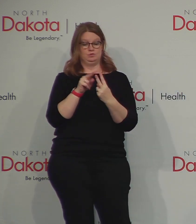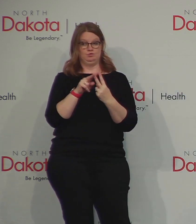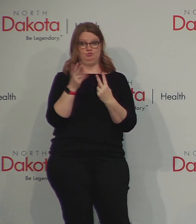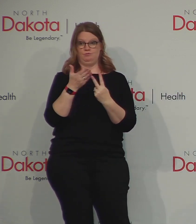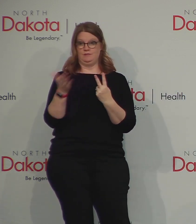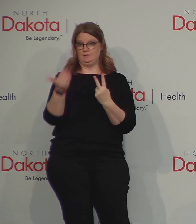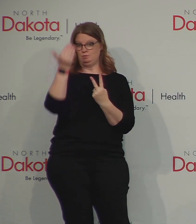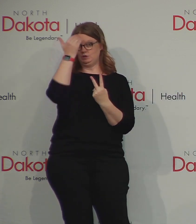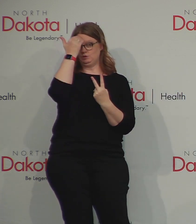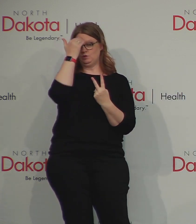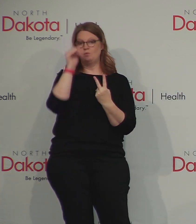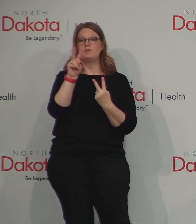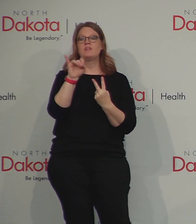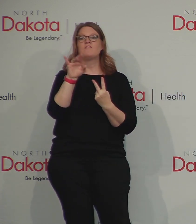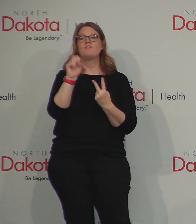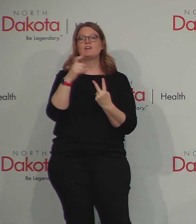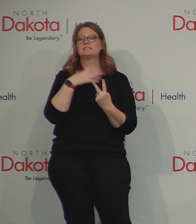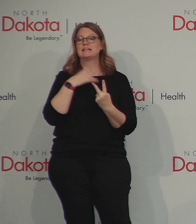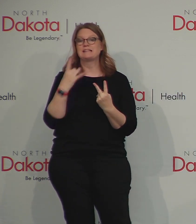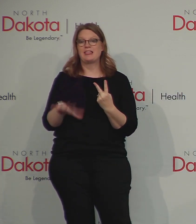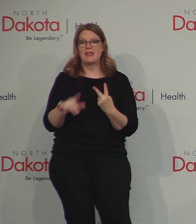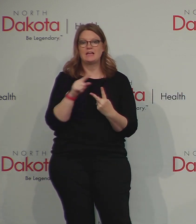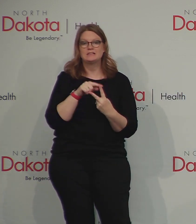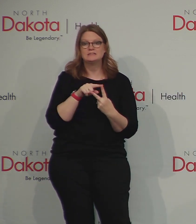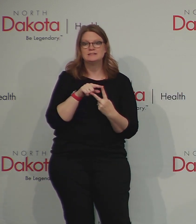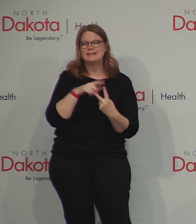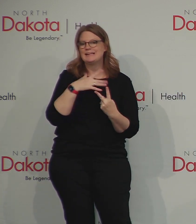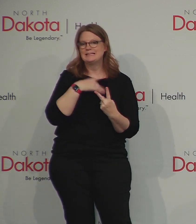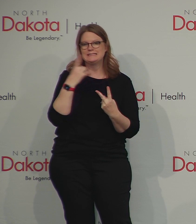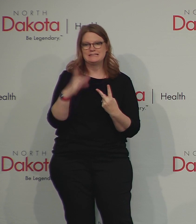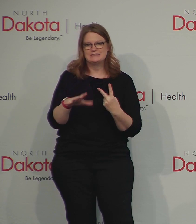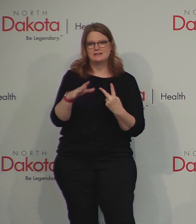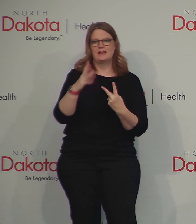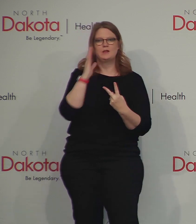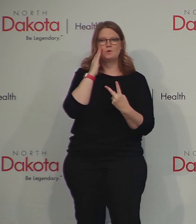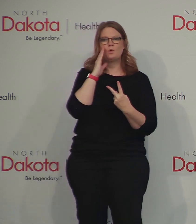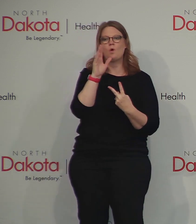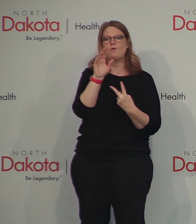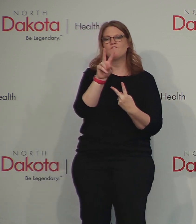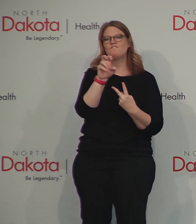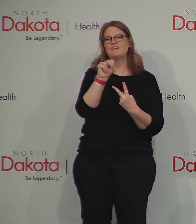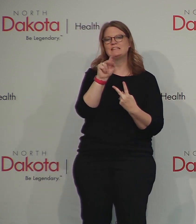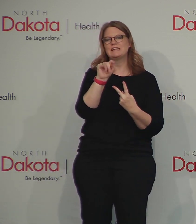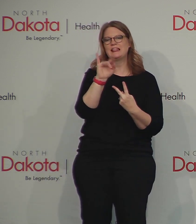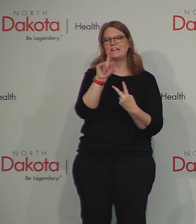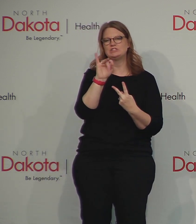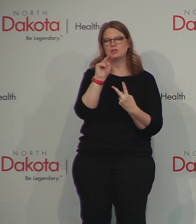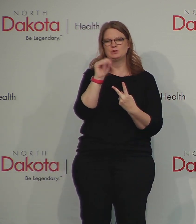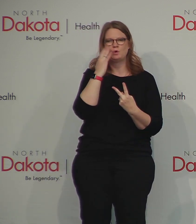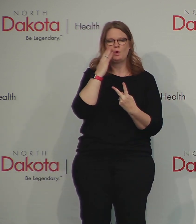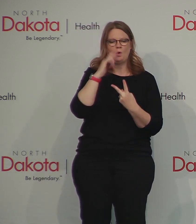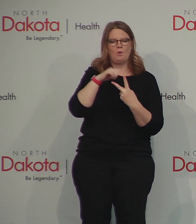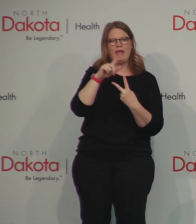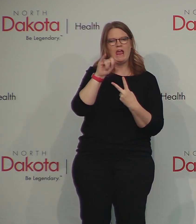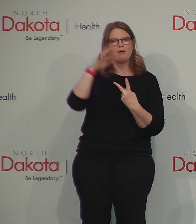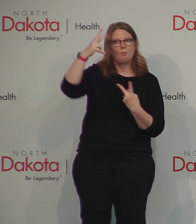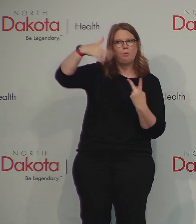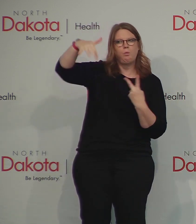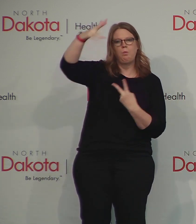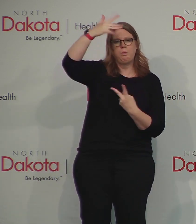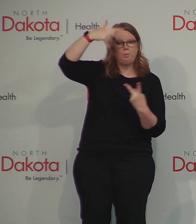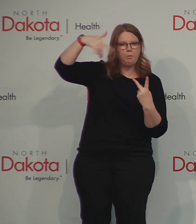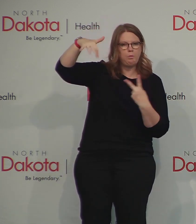now that the virus doesn't like. The virus does not like ventilation. And we know from all the studies that there's less